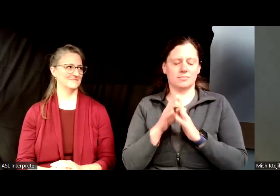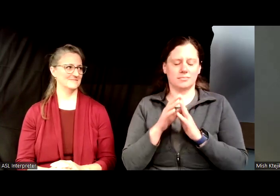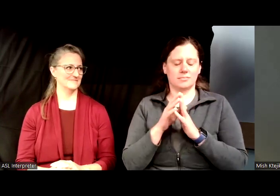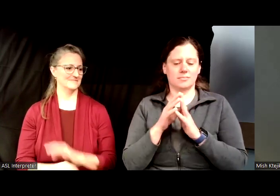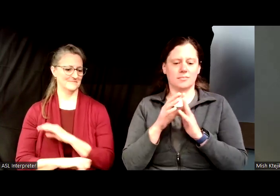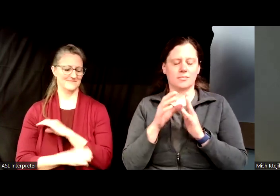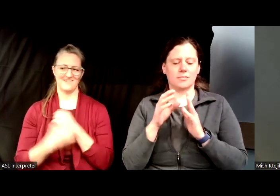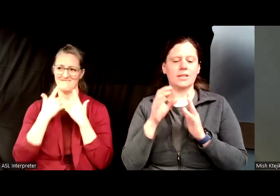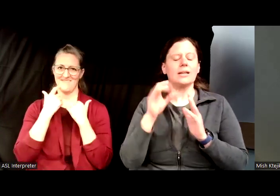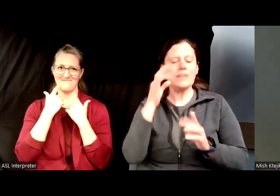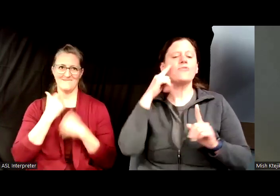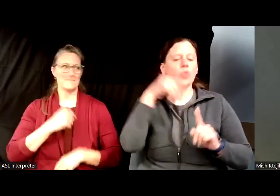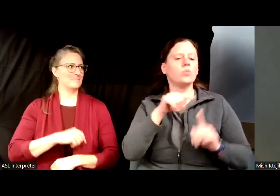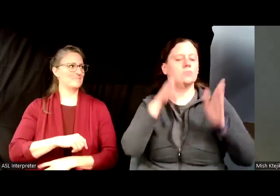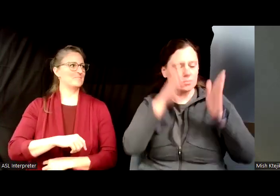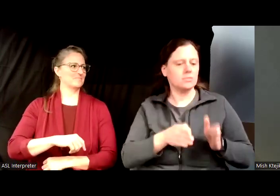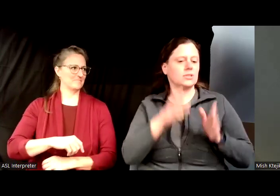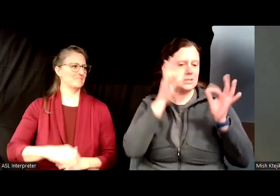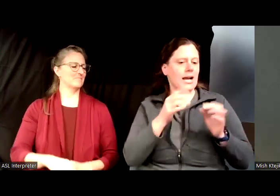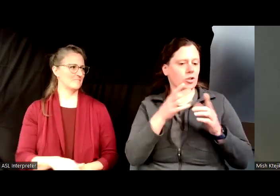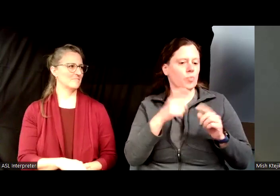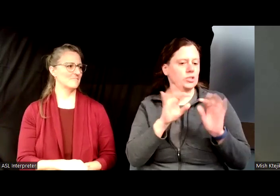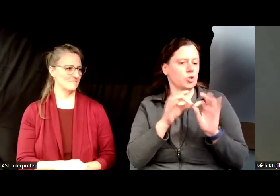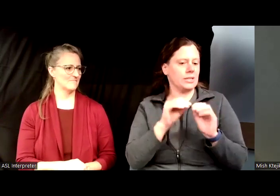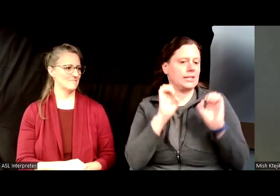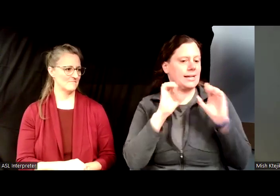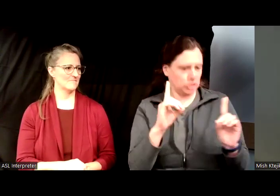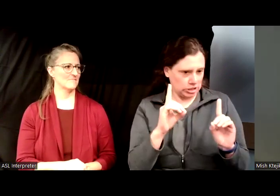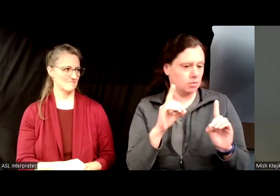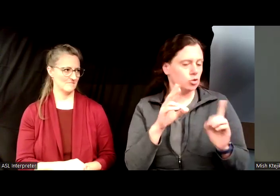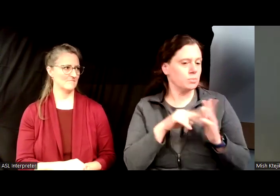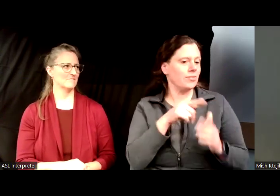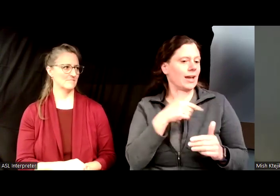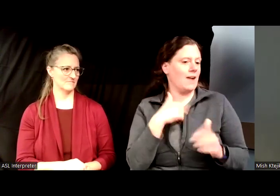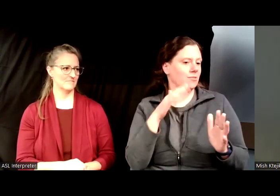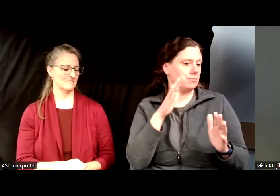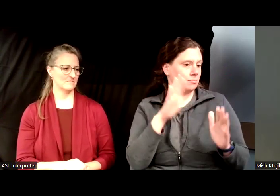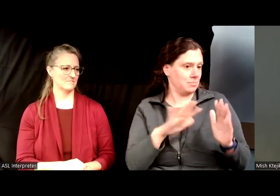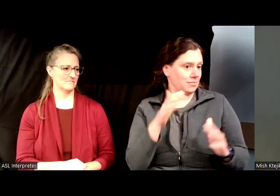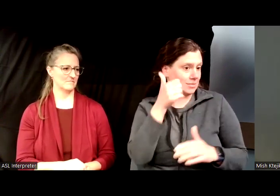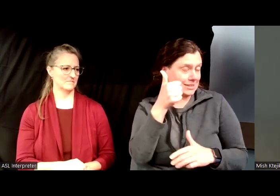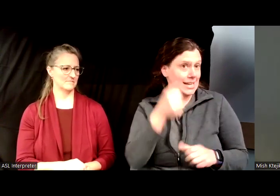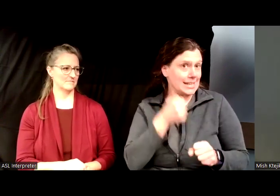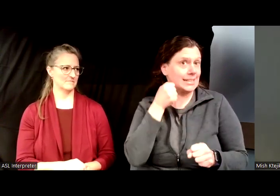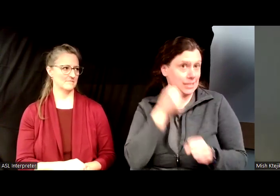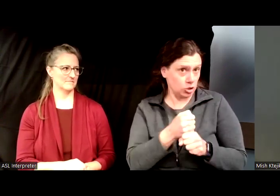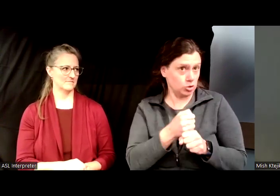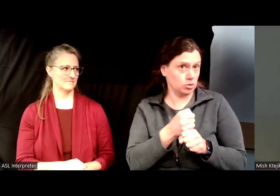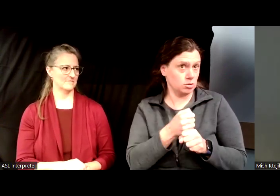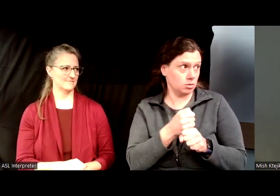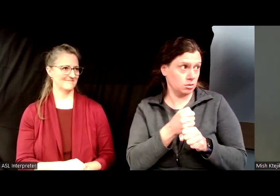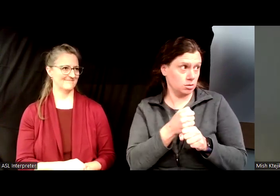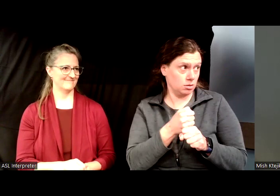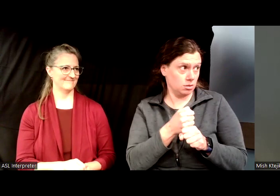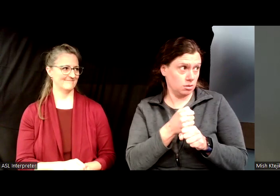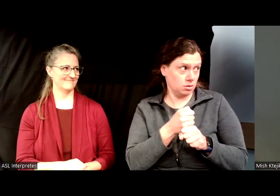Okay, so how can I explain this? So let's say an individual decides to interpret in educational settings. So they'll